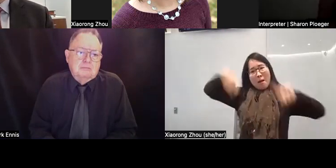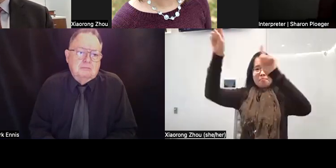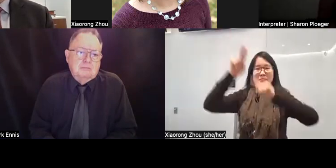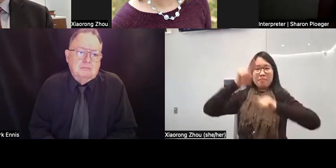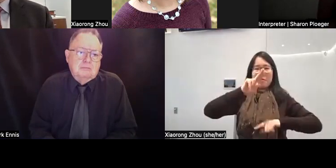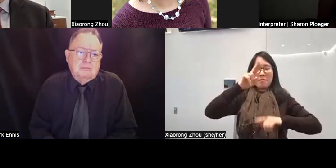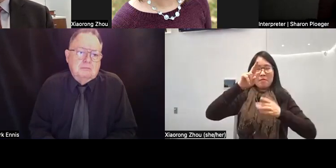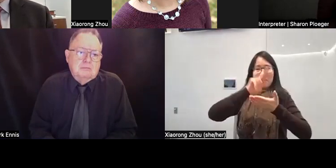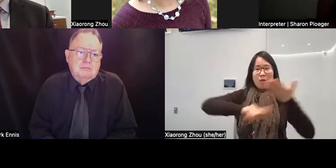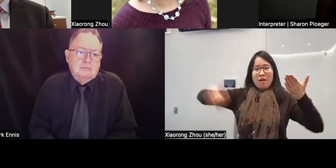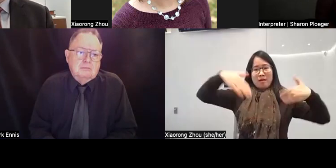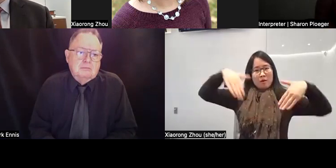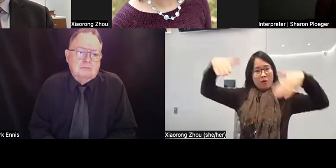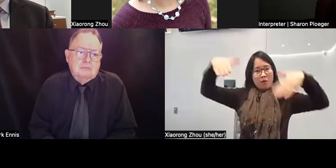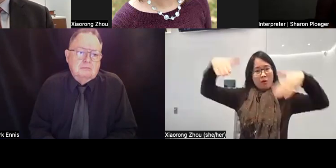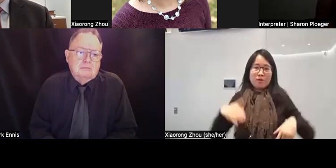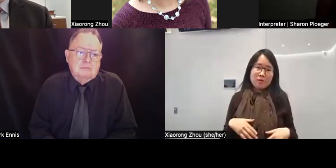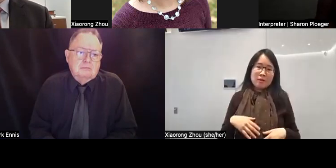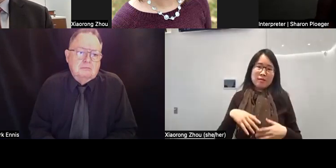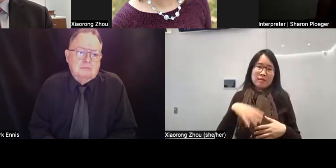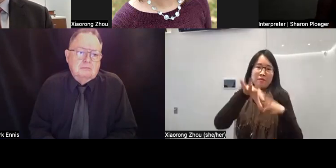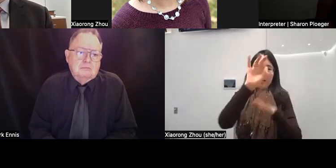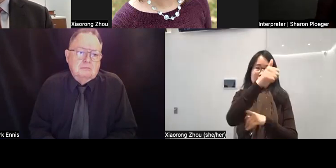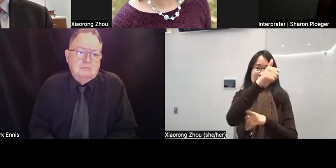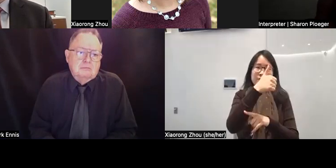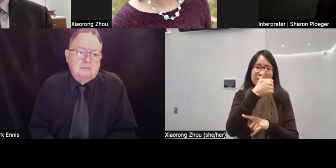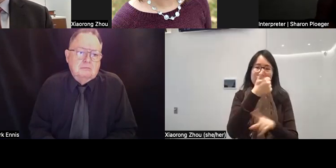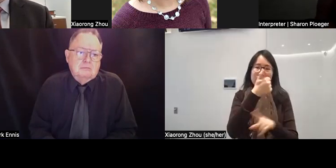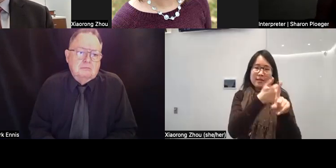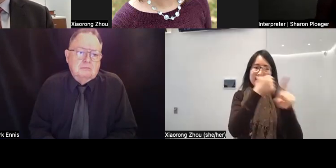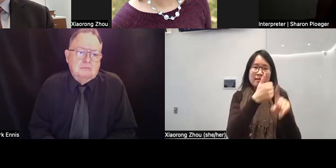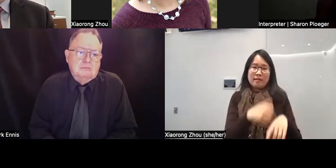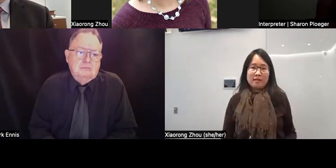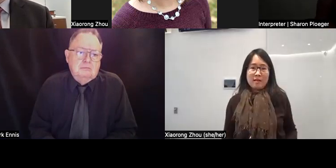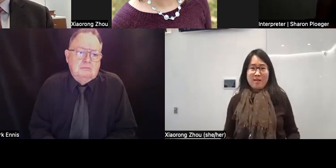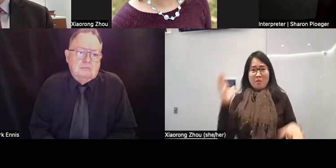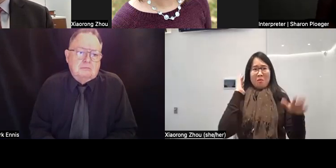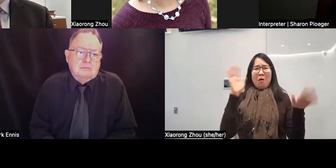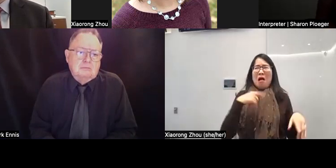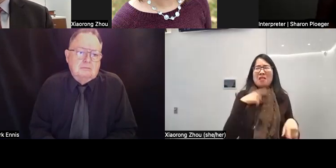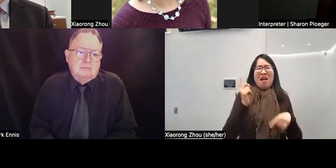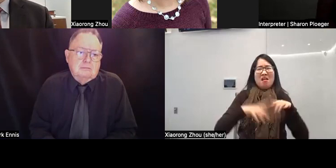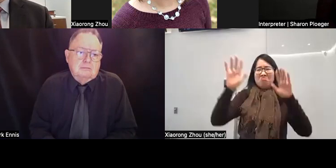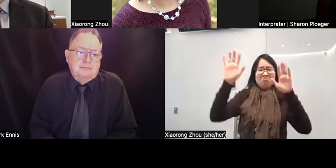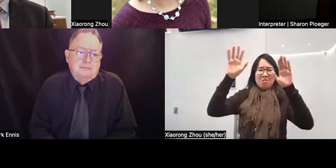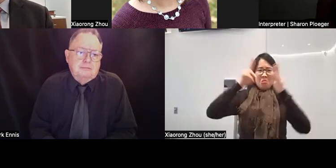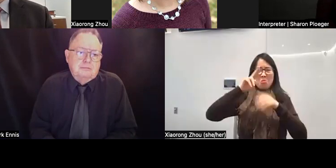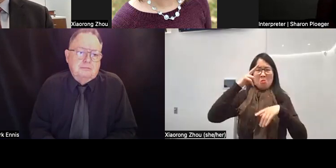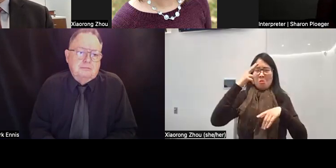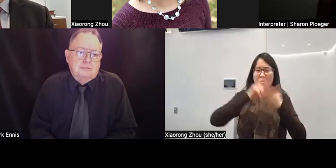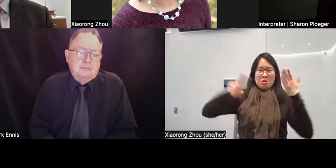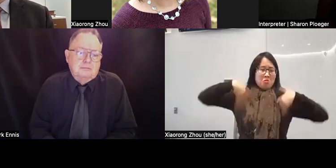to be deaf, and actually be able to thrive and succeed and go to university so that they can discover